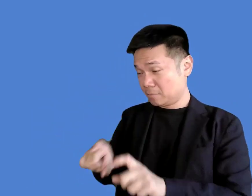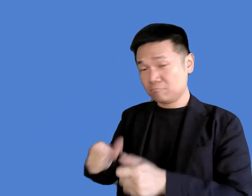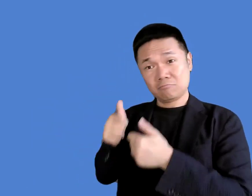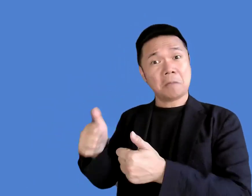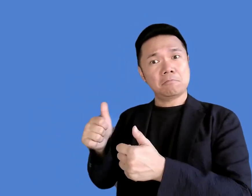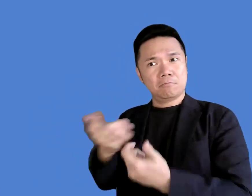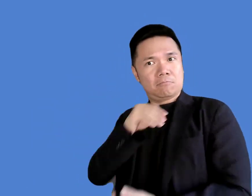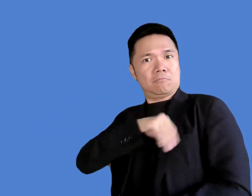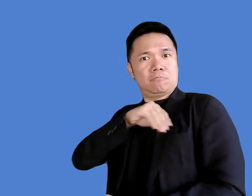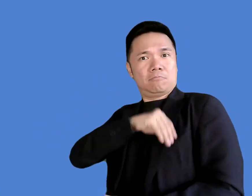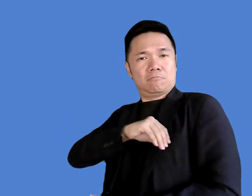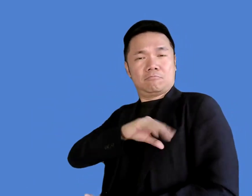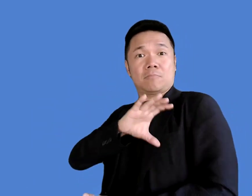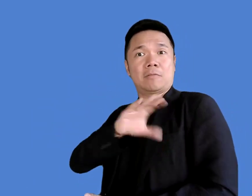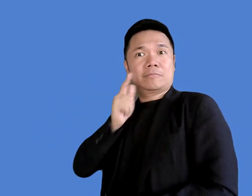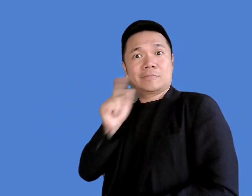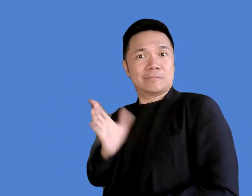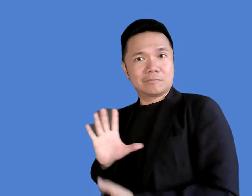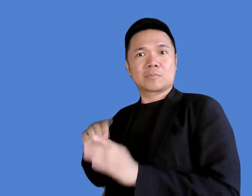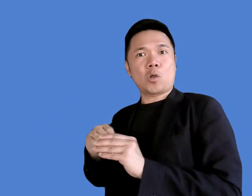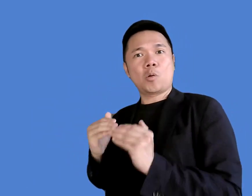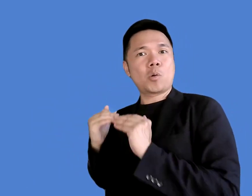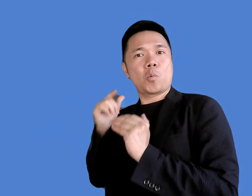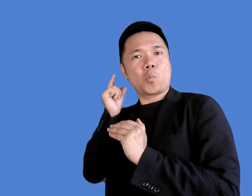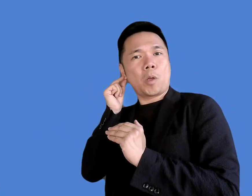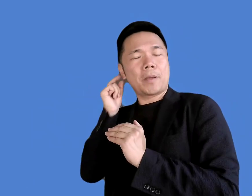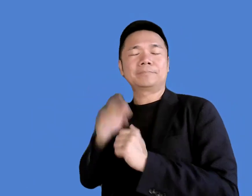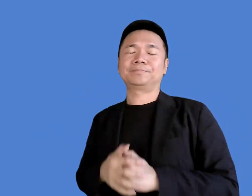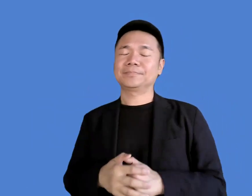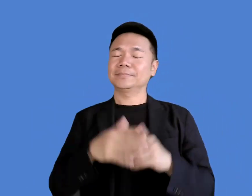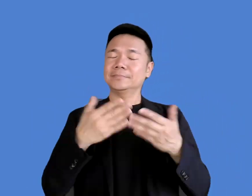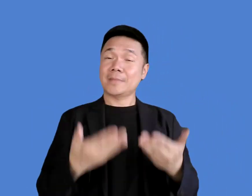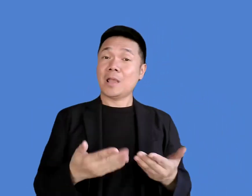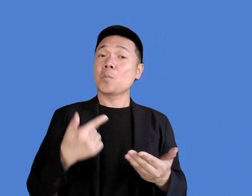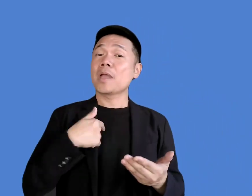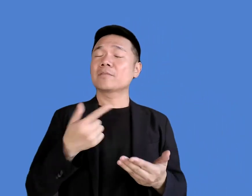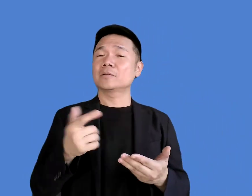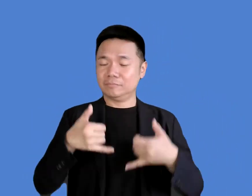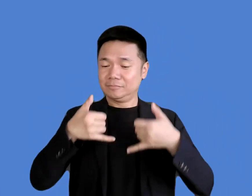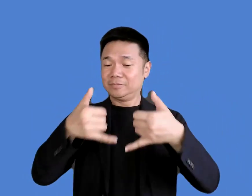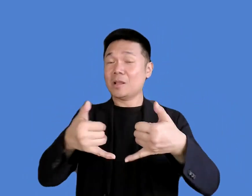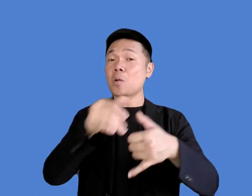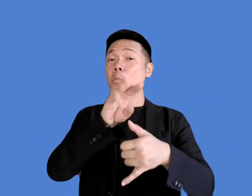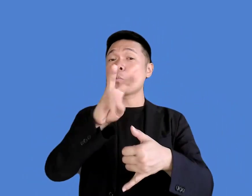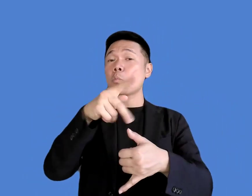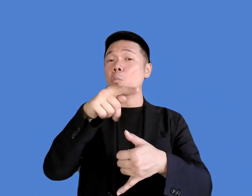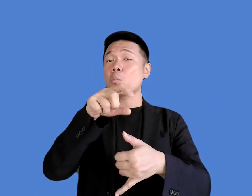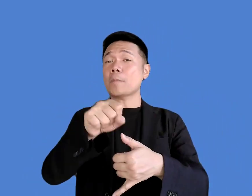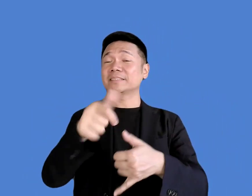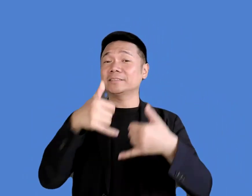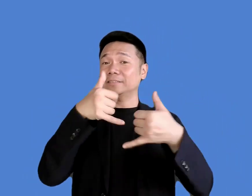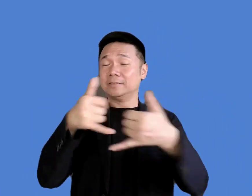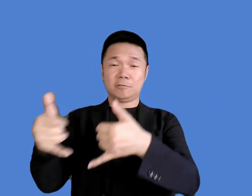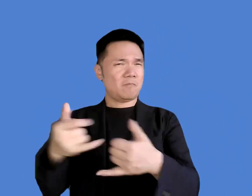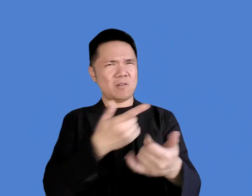and celebrate the diverse actions is through the WEPs Awards, which have recognised more than 300 leaders and businesses for